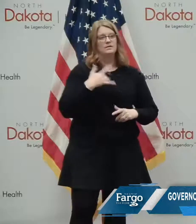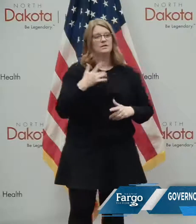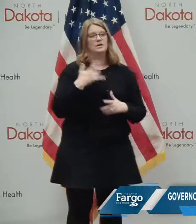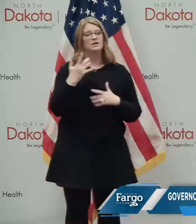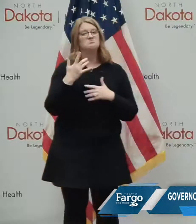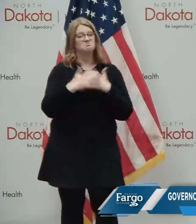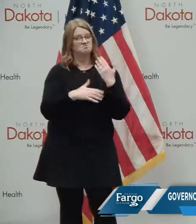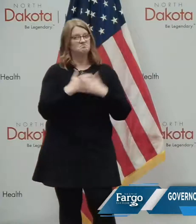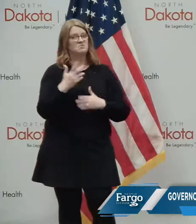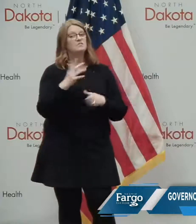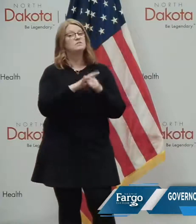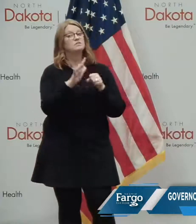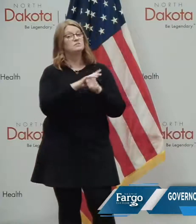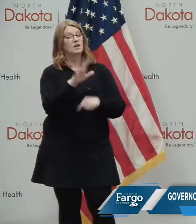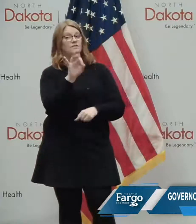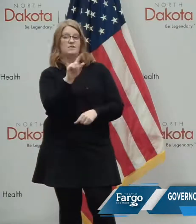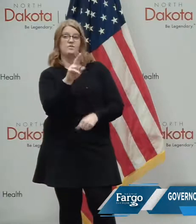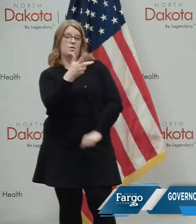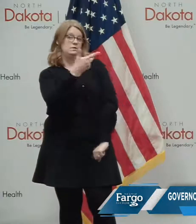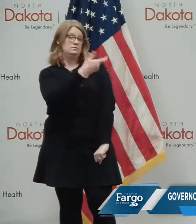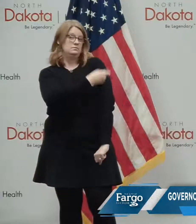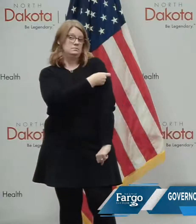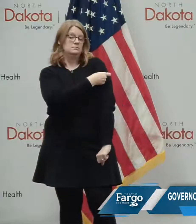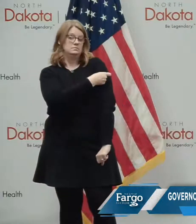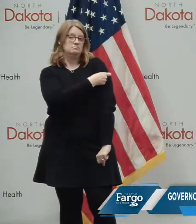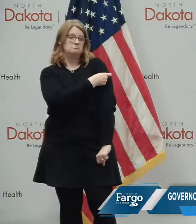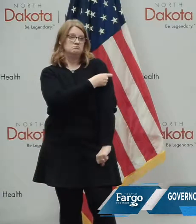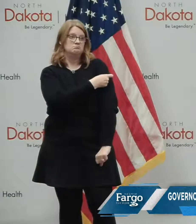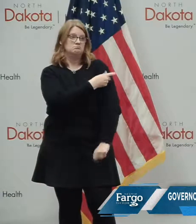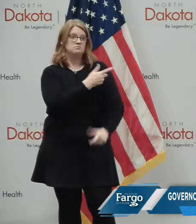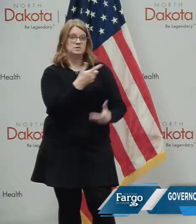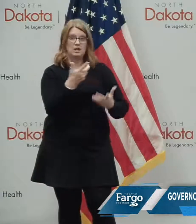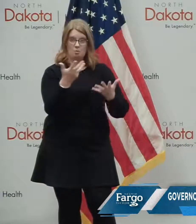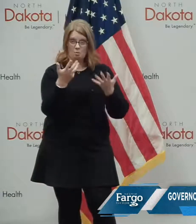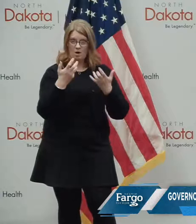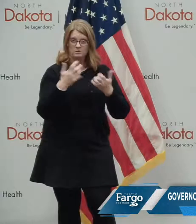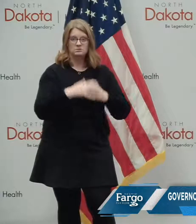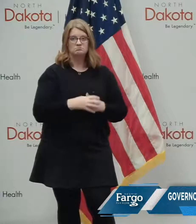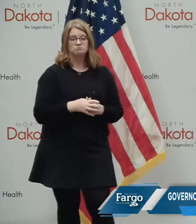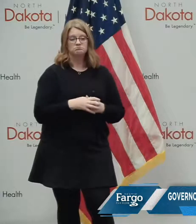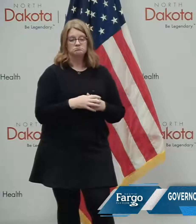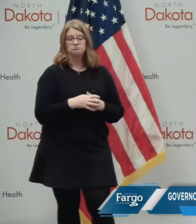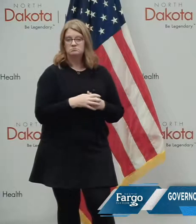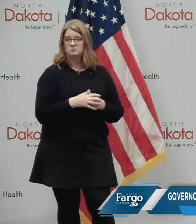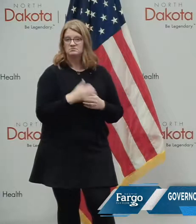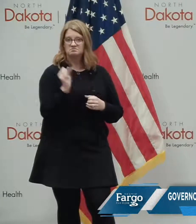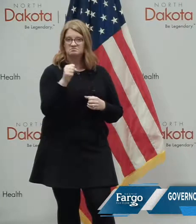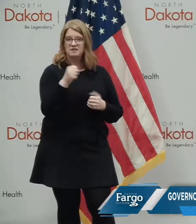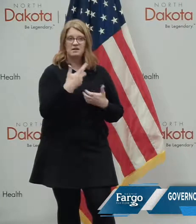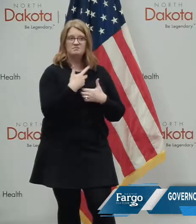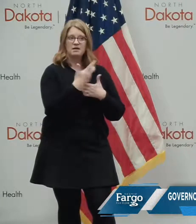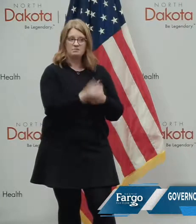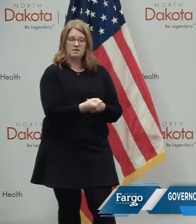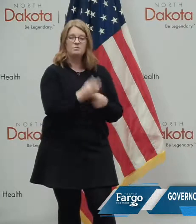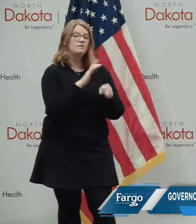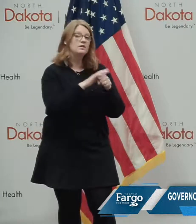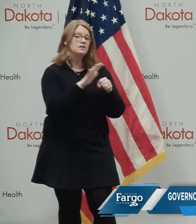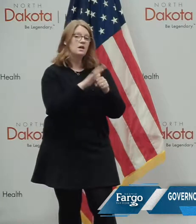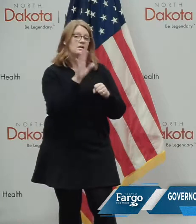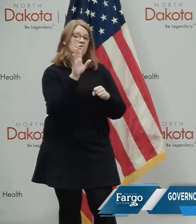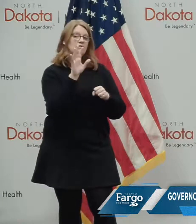enough influenza vaccine for everybody who wishes to receive a dose. I am confident that we'll have enough influenza